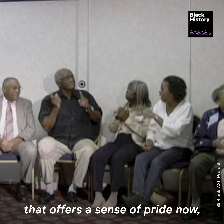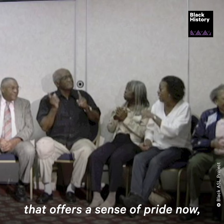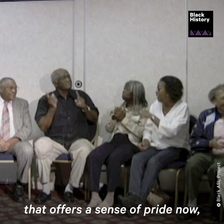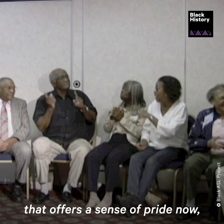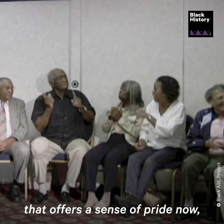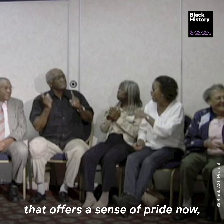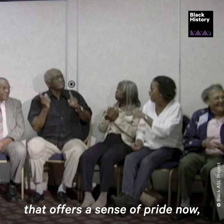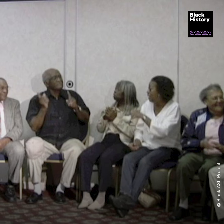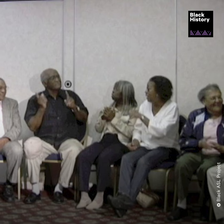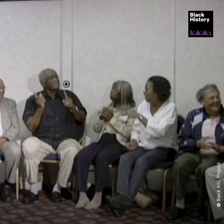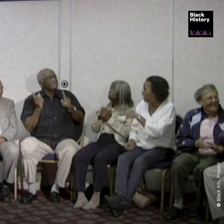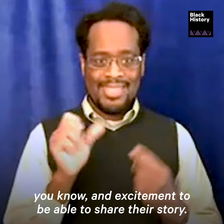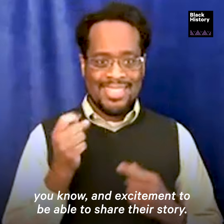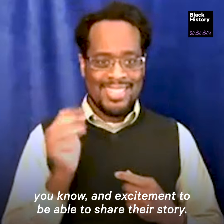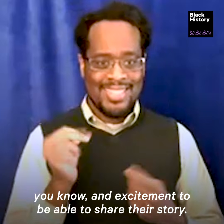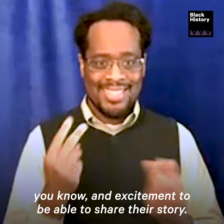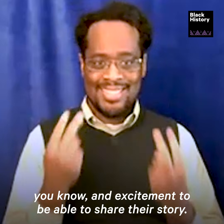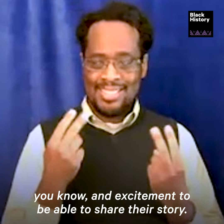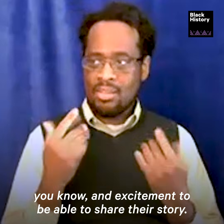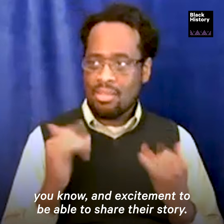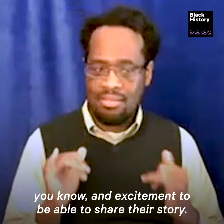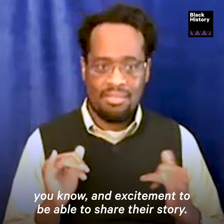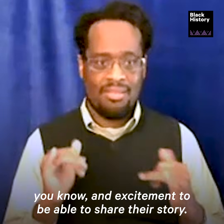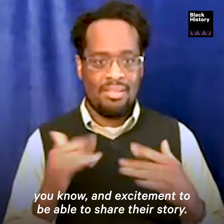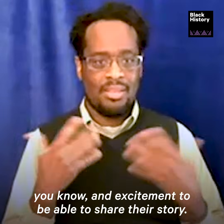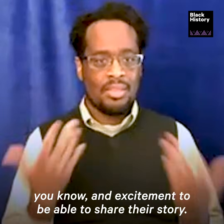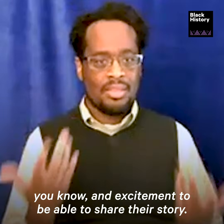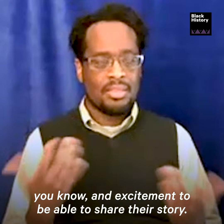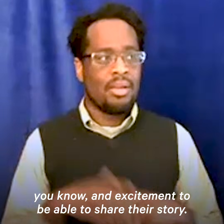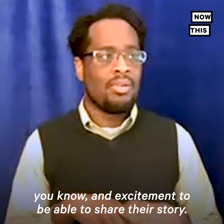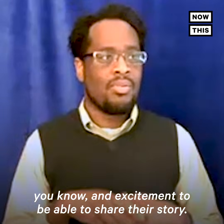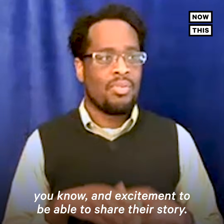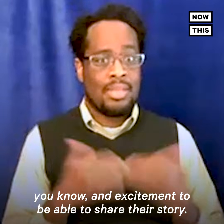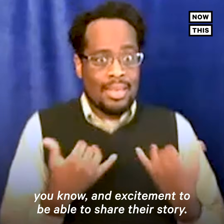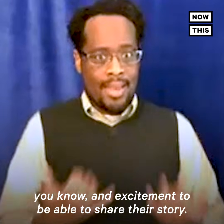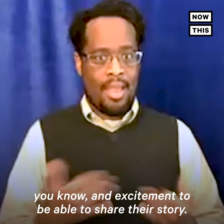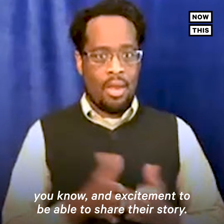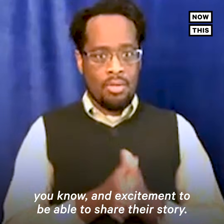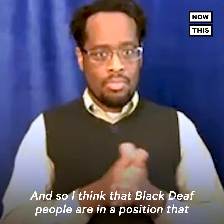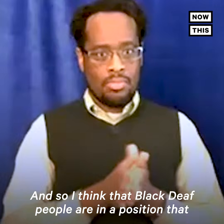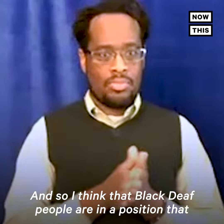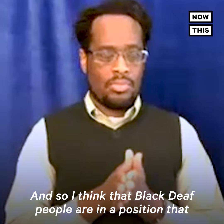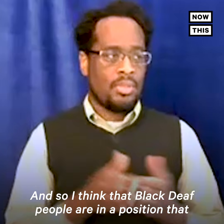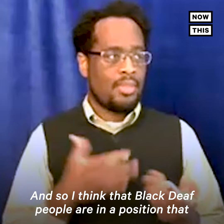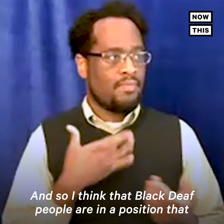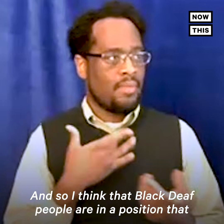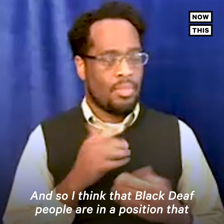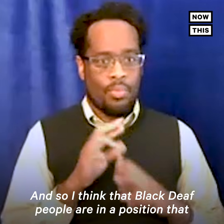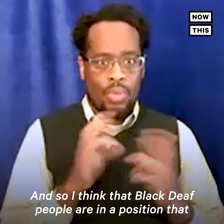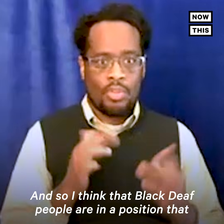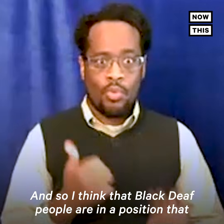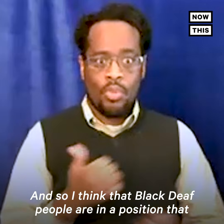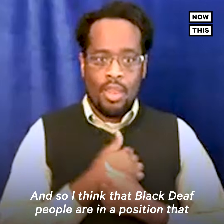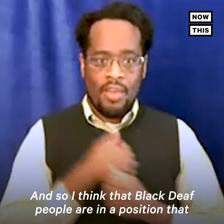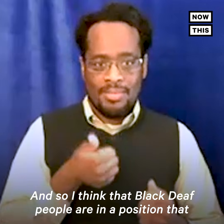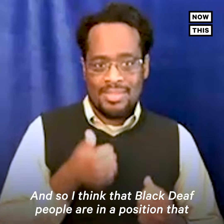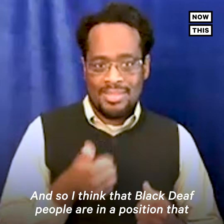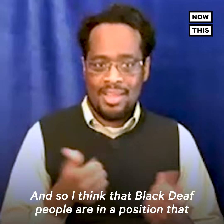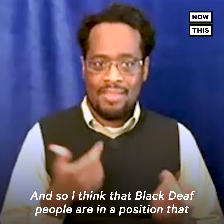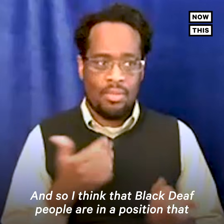pride now, and excitement to be able to share their story. And so I think that Black deaf people are in a position that